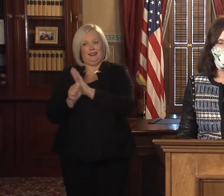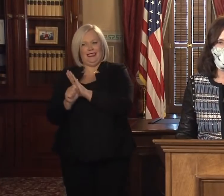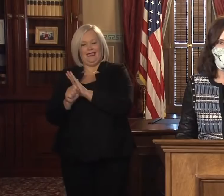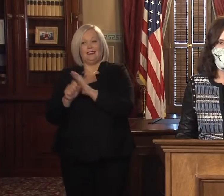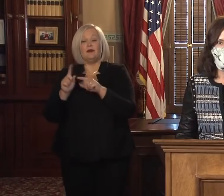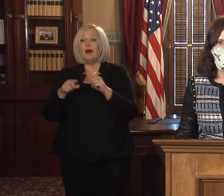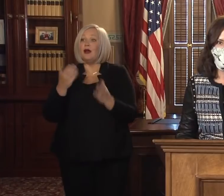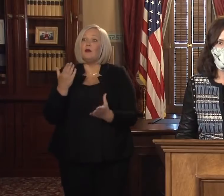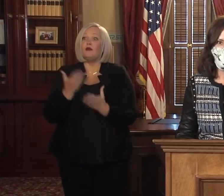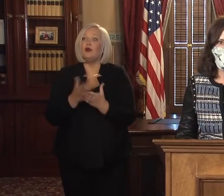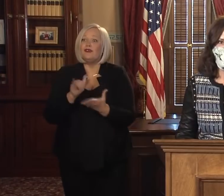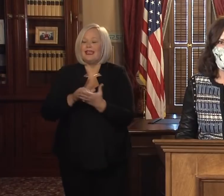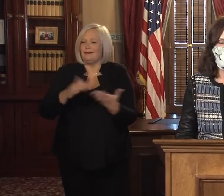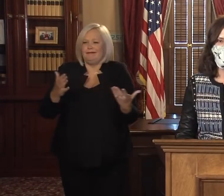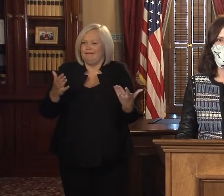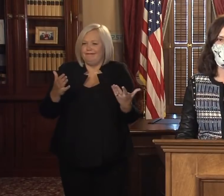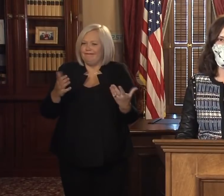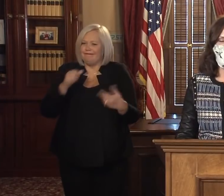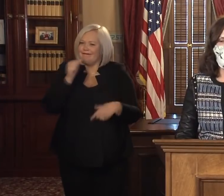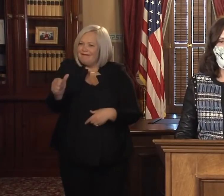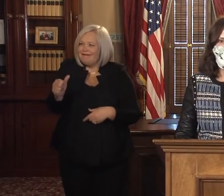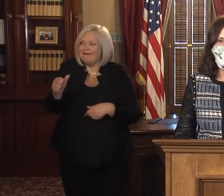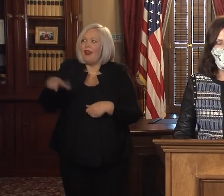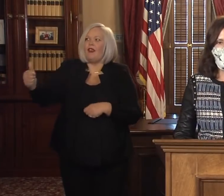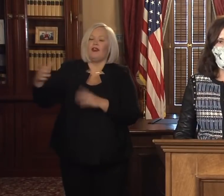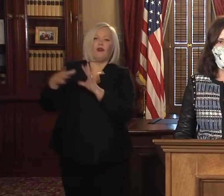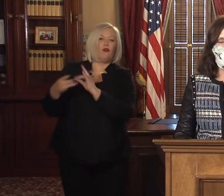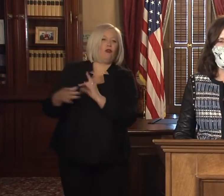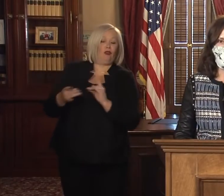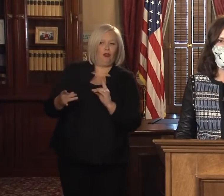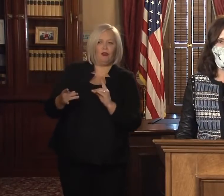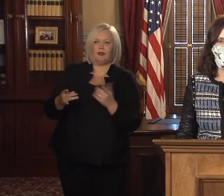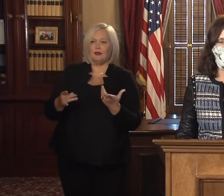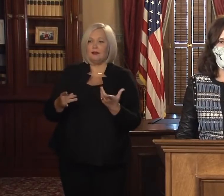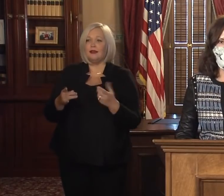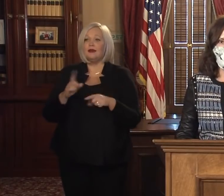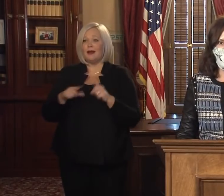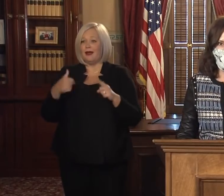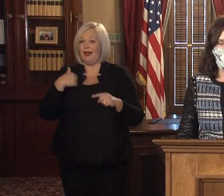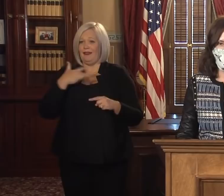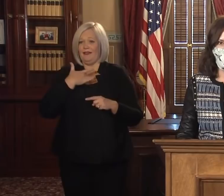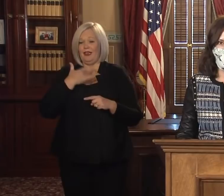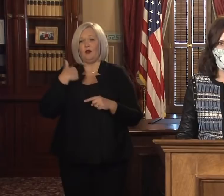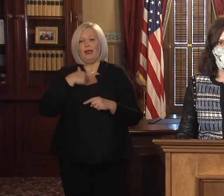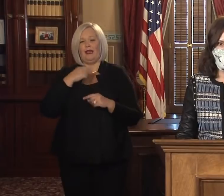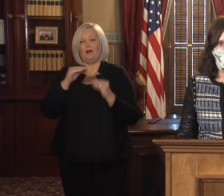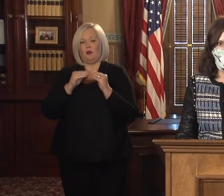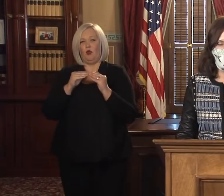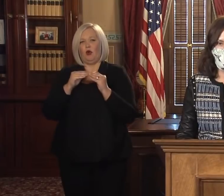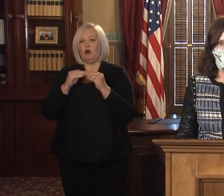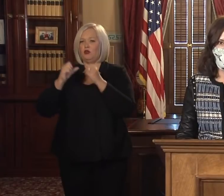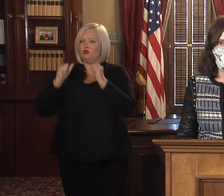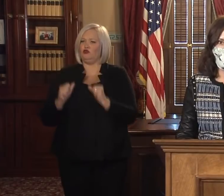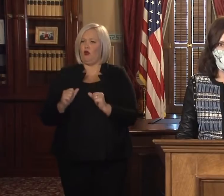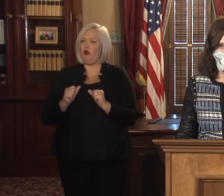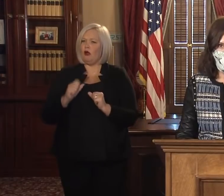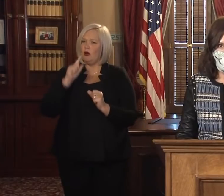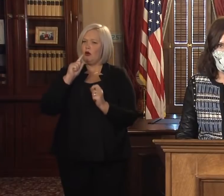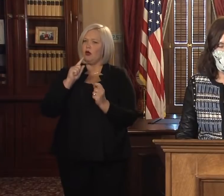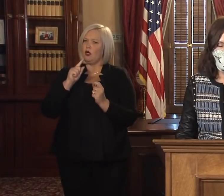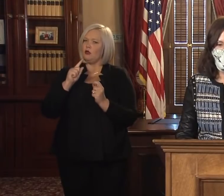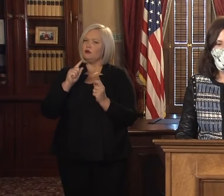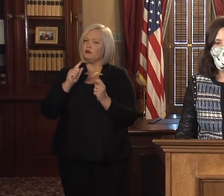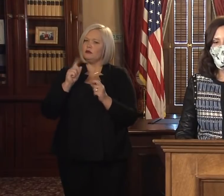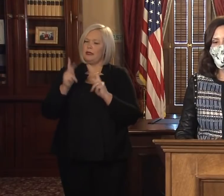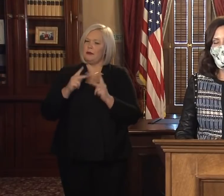anecdotal. I don't have a study to cite. I don't have specific numbers. But I do think that we have a stronger culture around masking than a lot of our neighboring